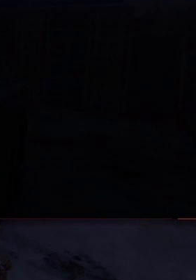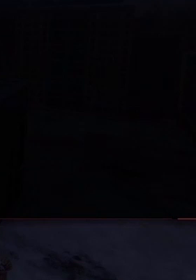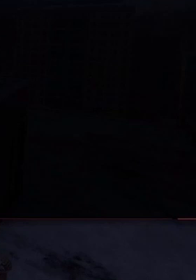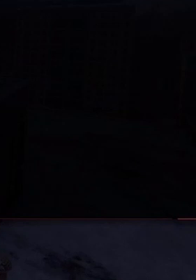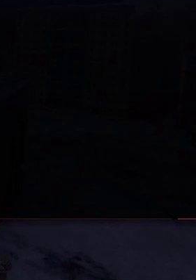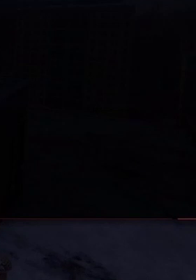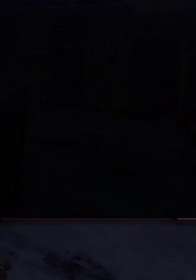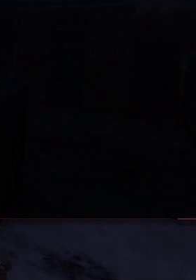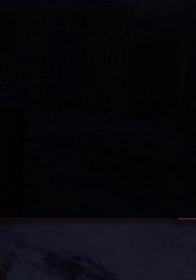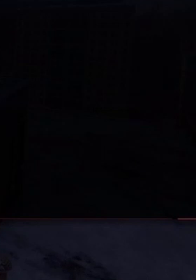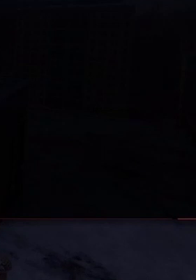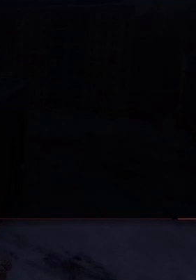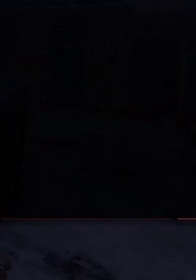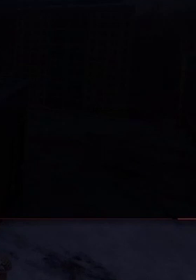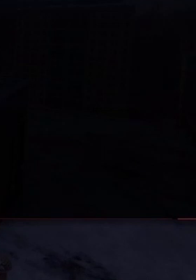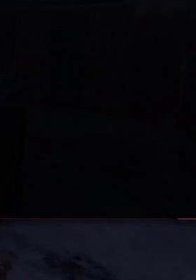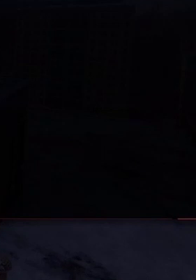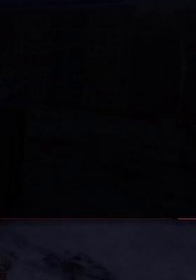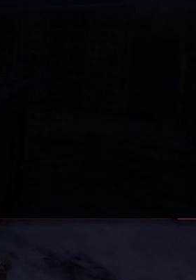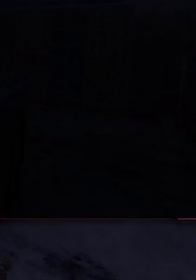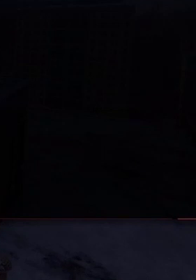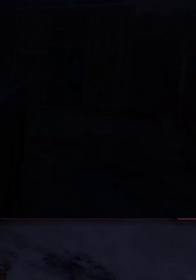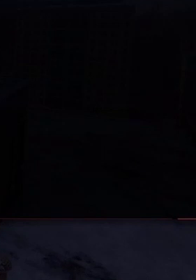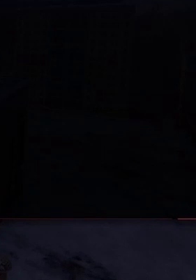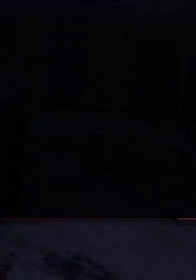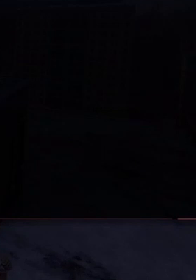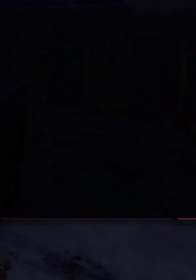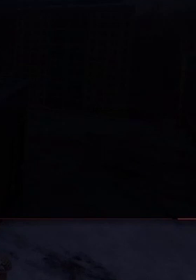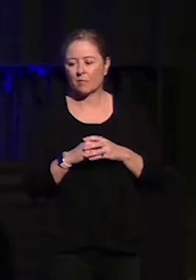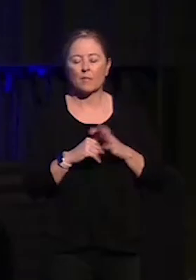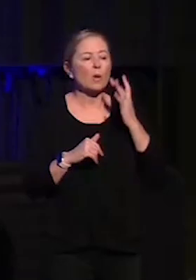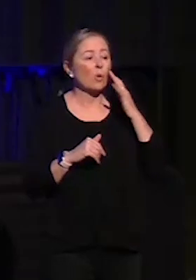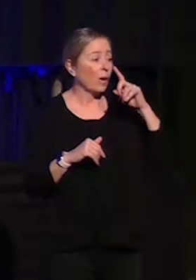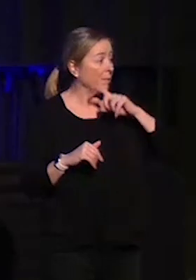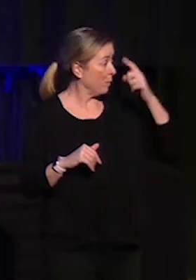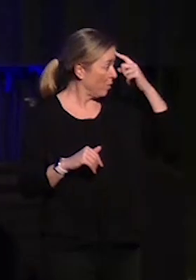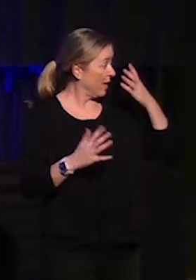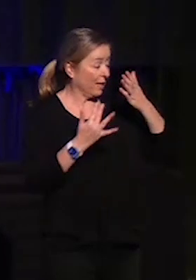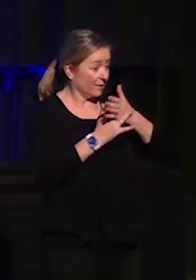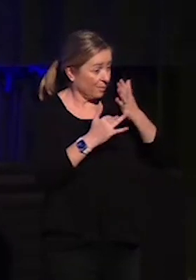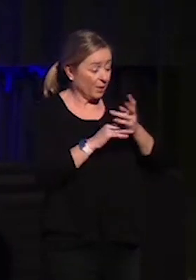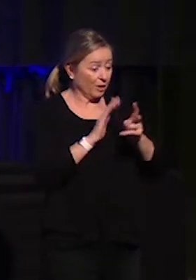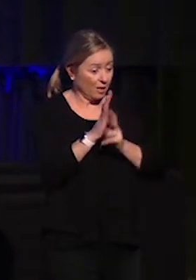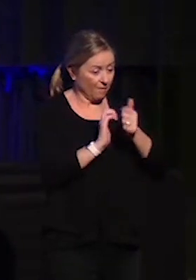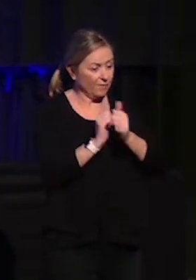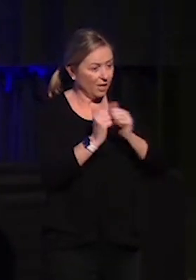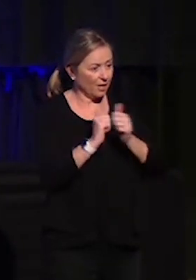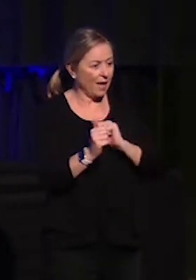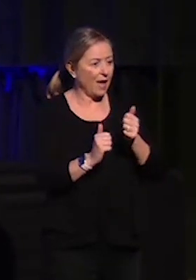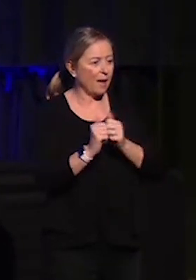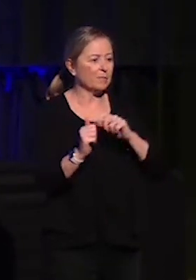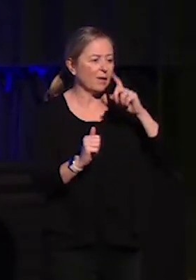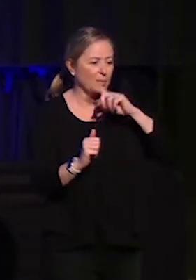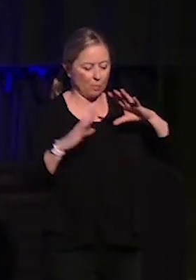different colors, etc., etc., etc. Right? So when people think video game accessibility, this is the first thing that comes